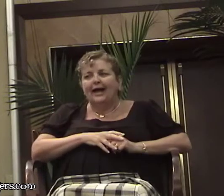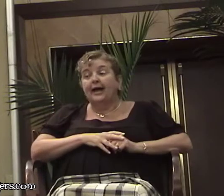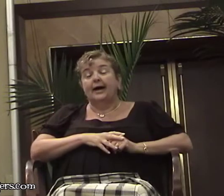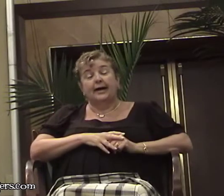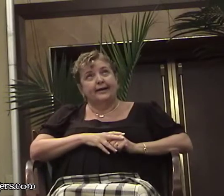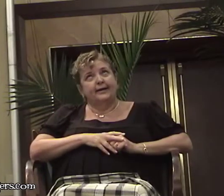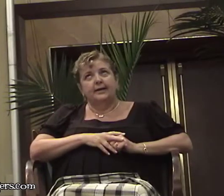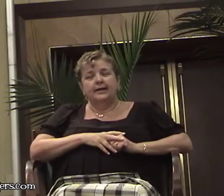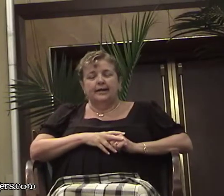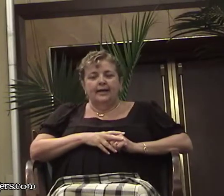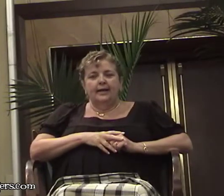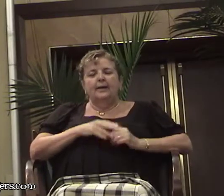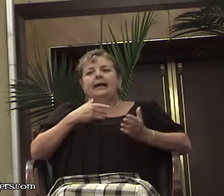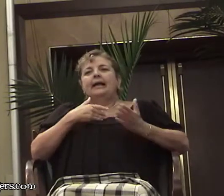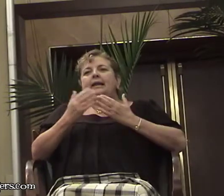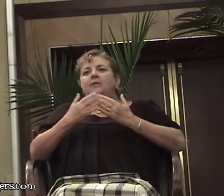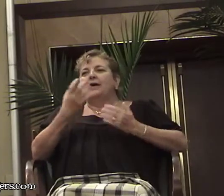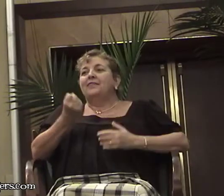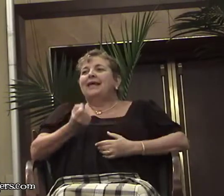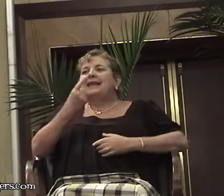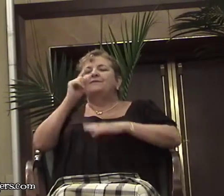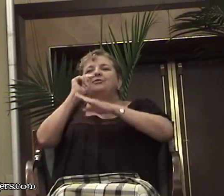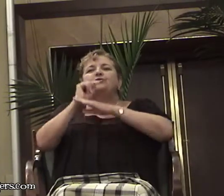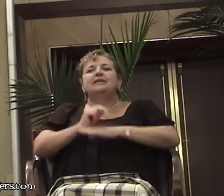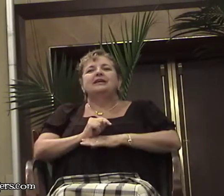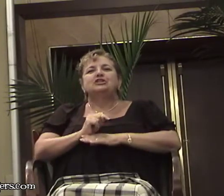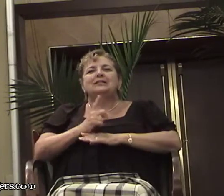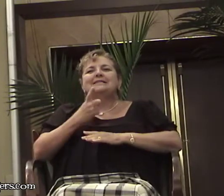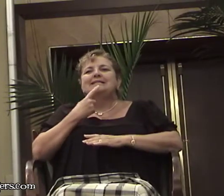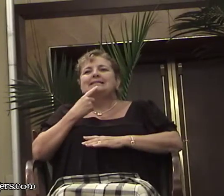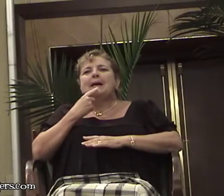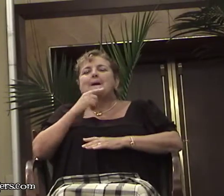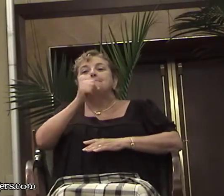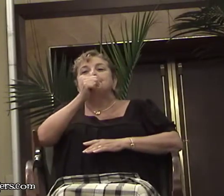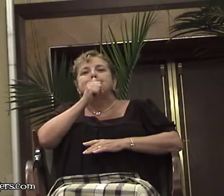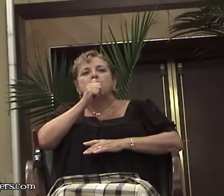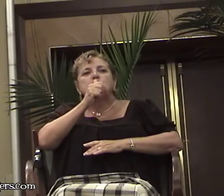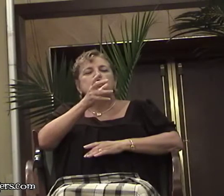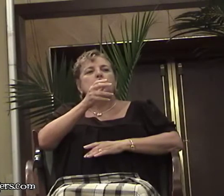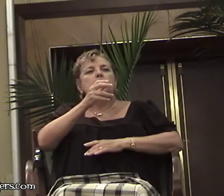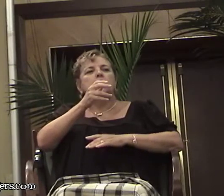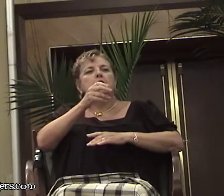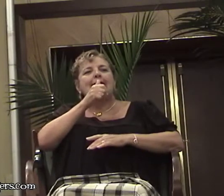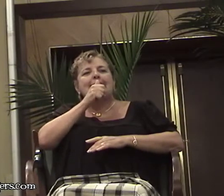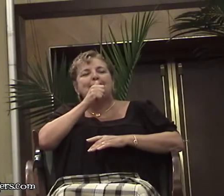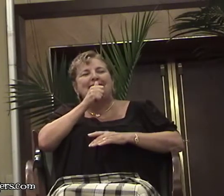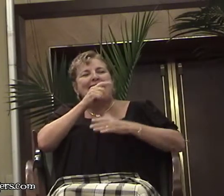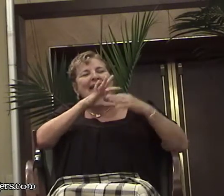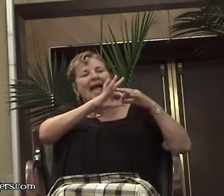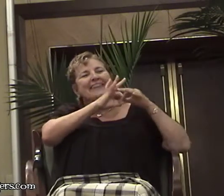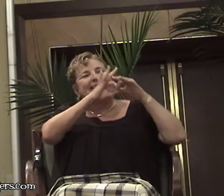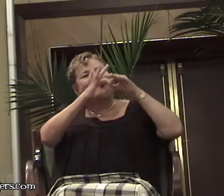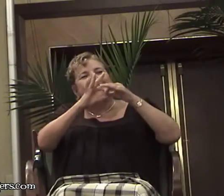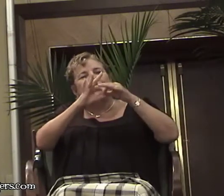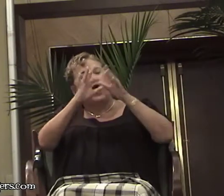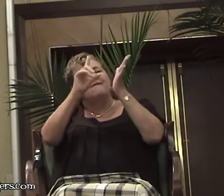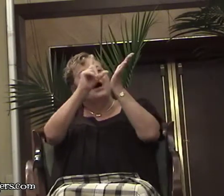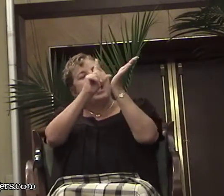11th tradition is real clear. Personal anonymity at the level of press, radio, and films.